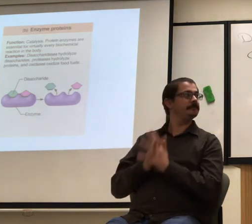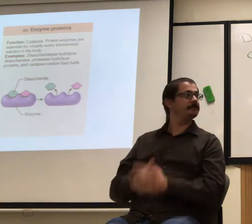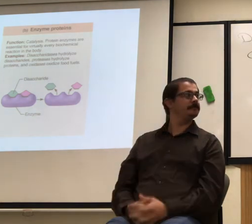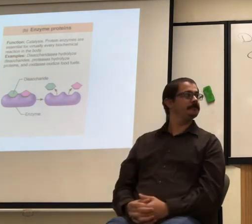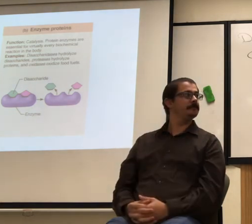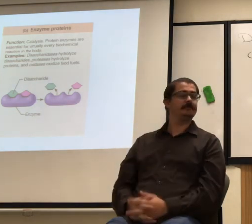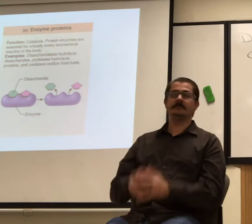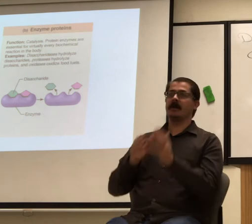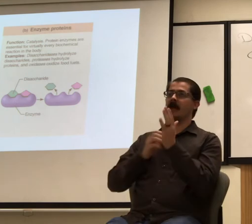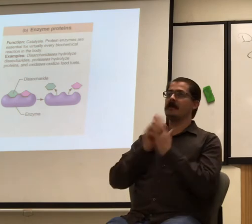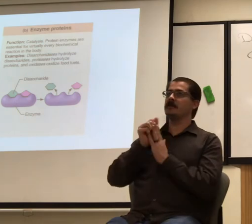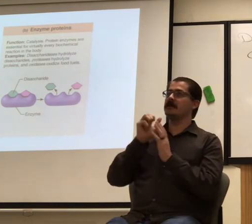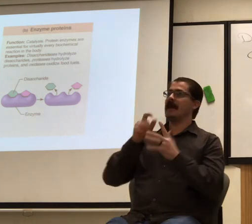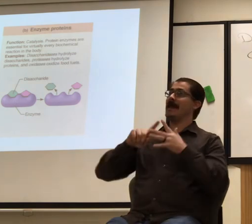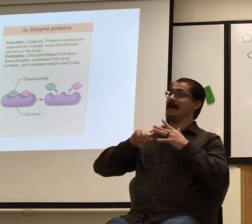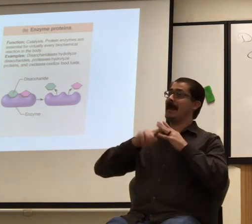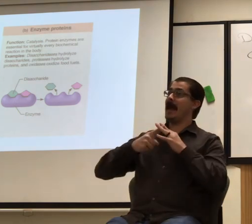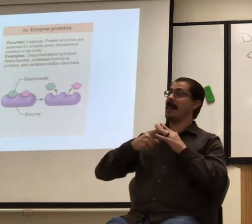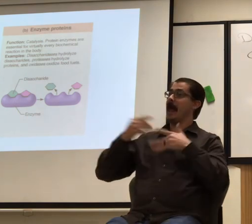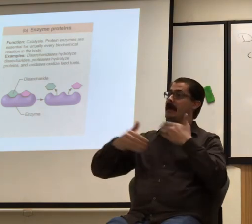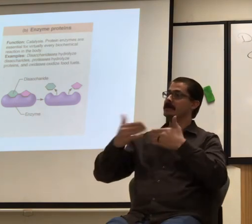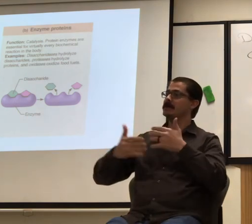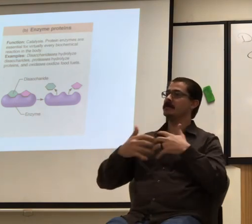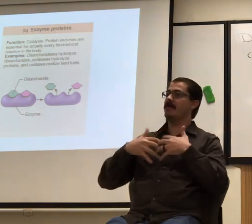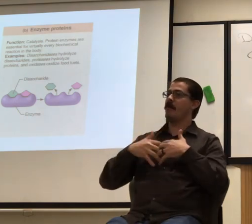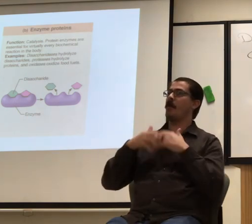is able to catalyze the formation of a